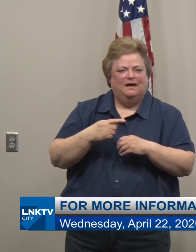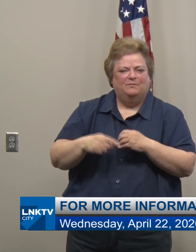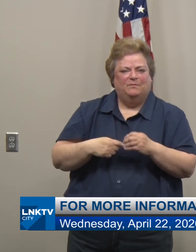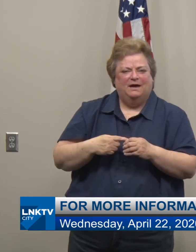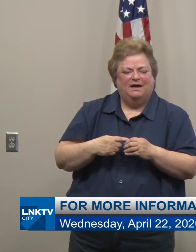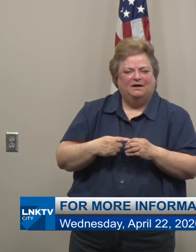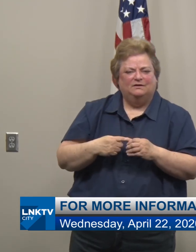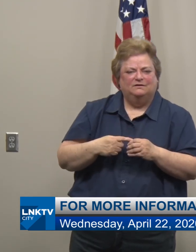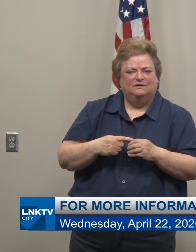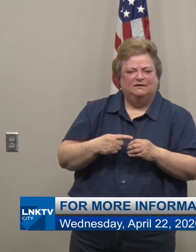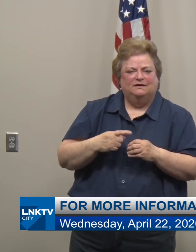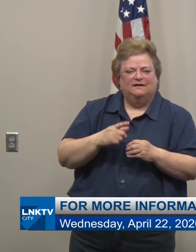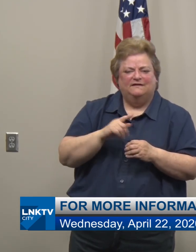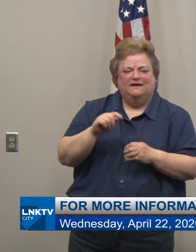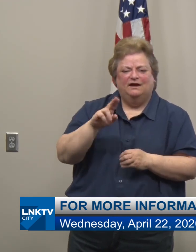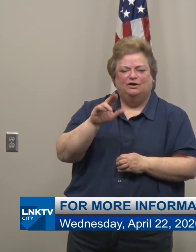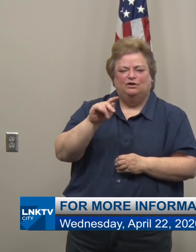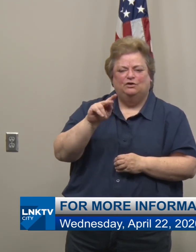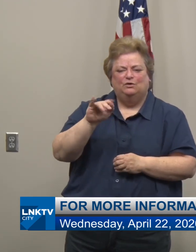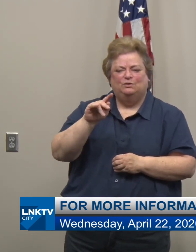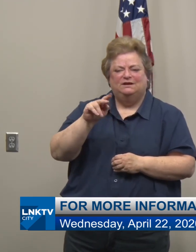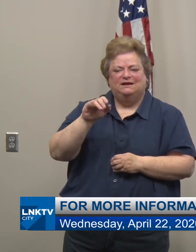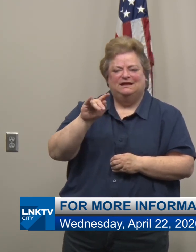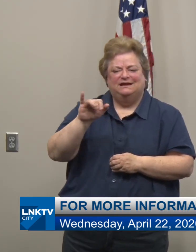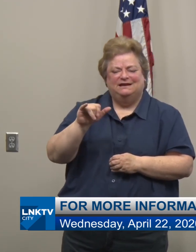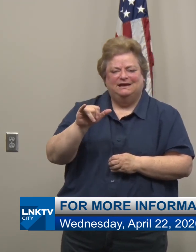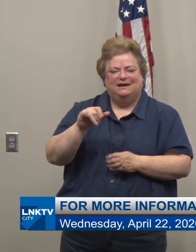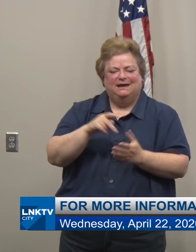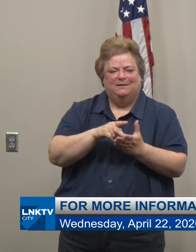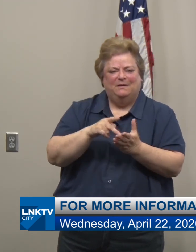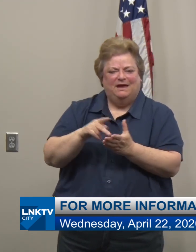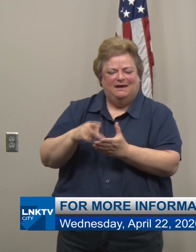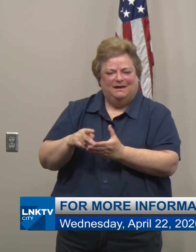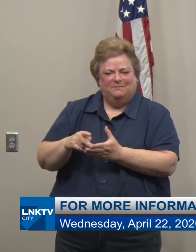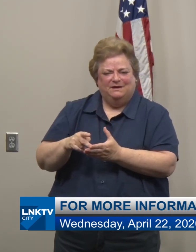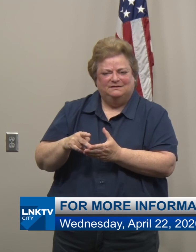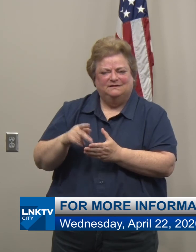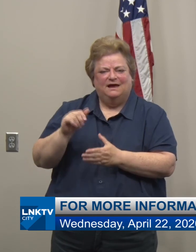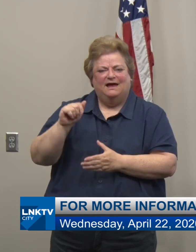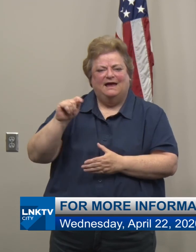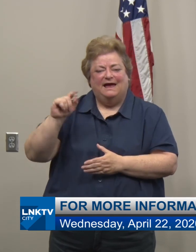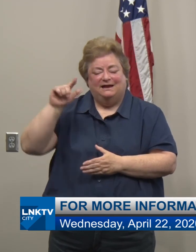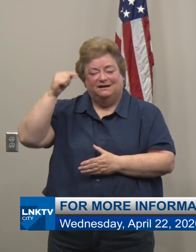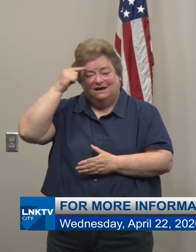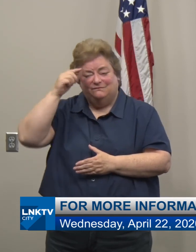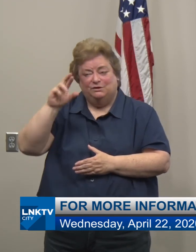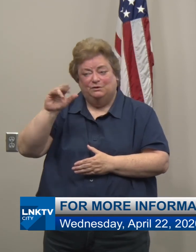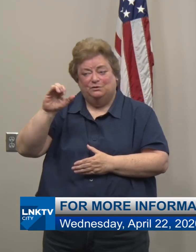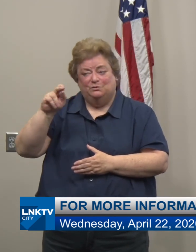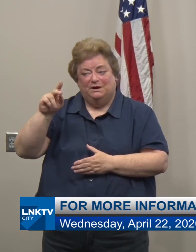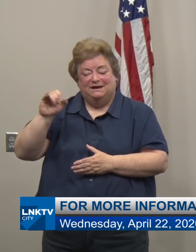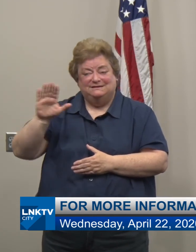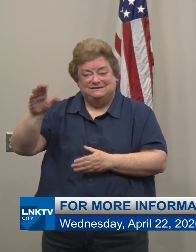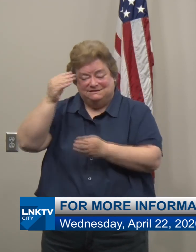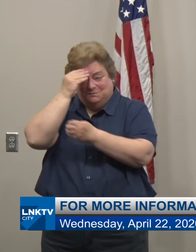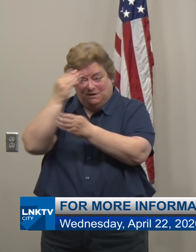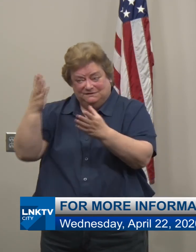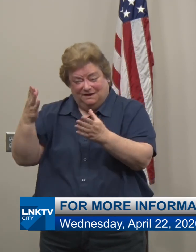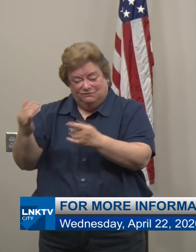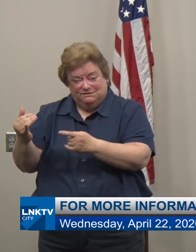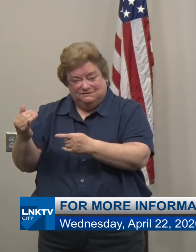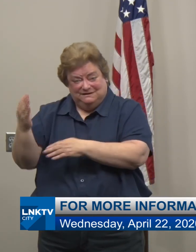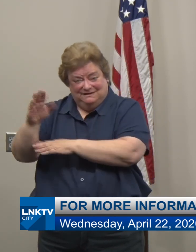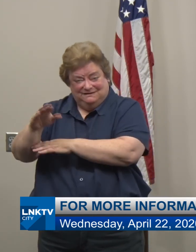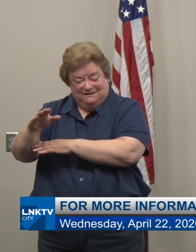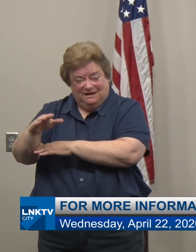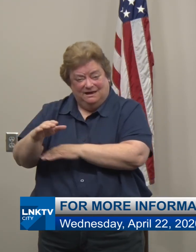deferment of utility payments as mentioned by the League of Municipalities at Governor Ricketts' press conference earlier today. Okay.